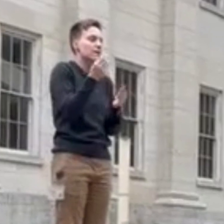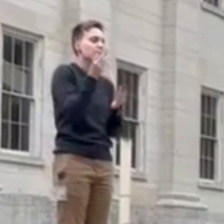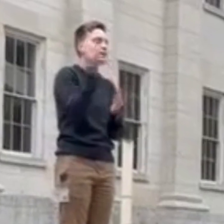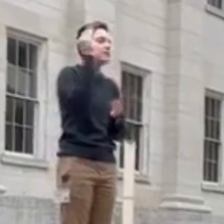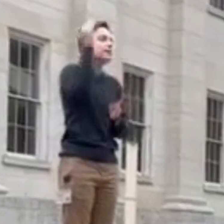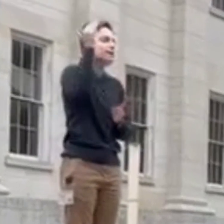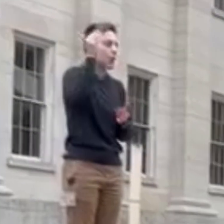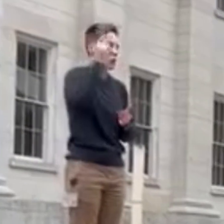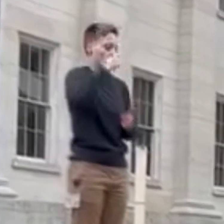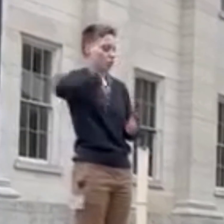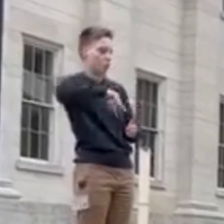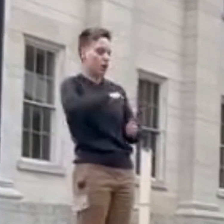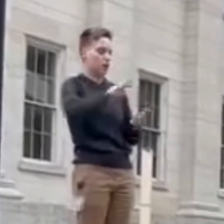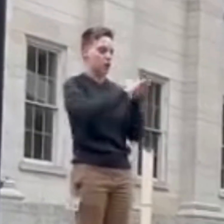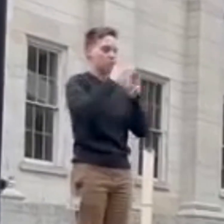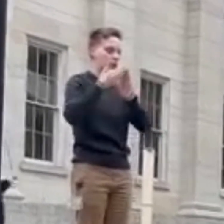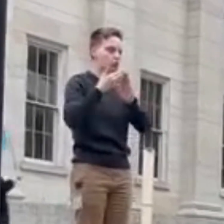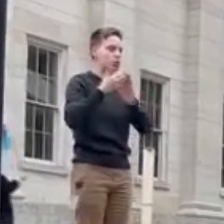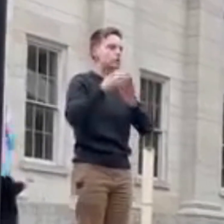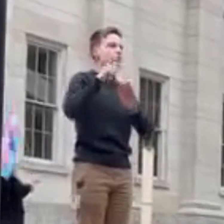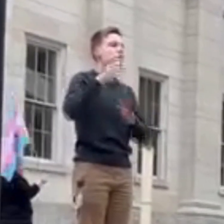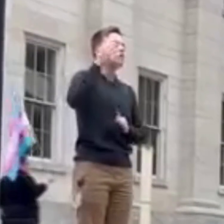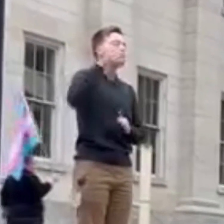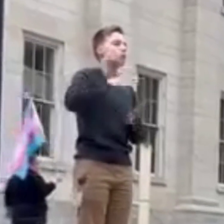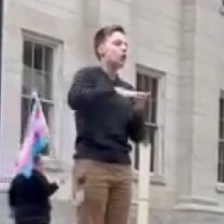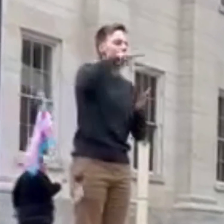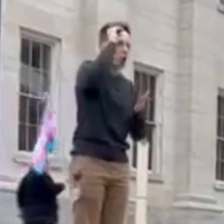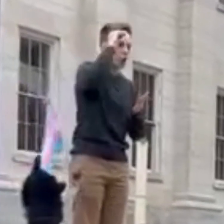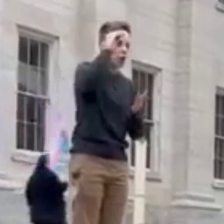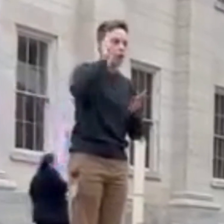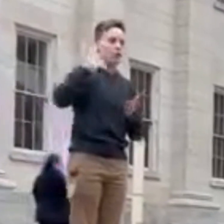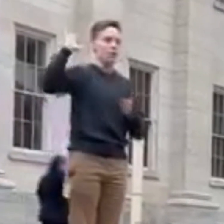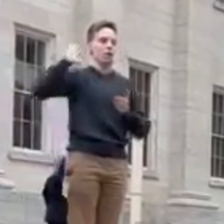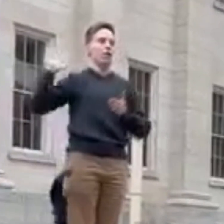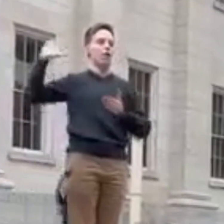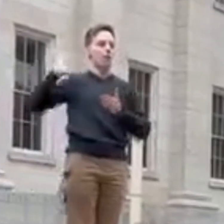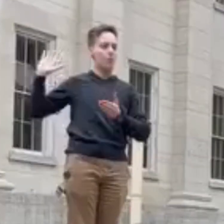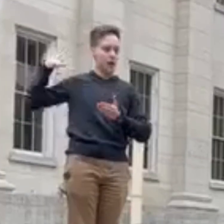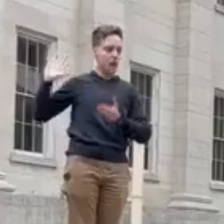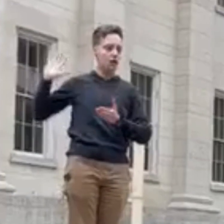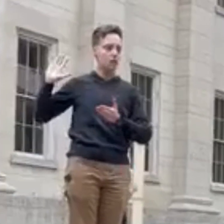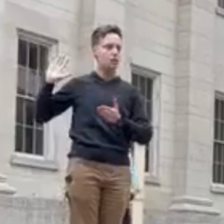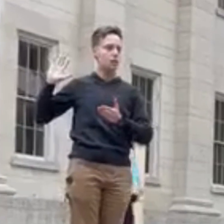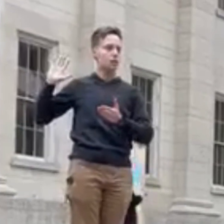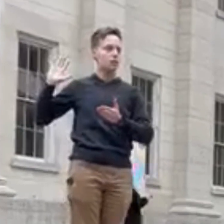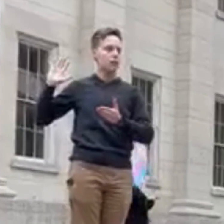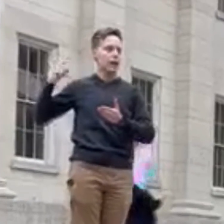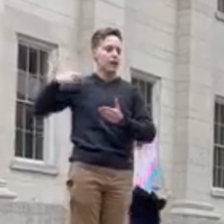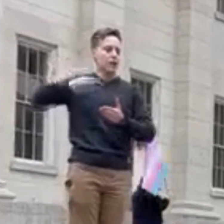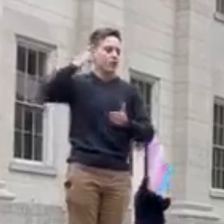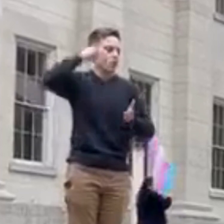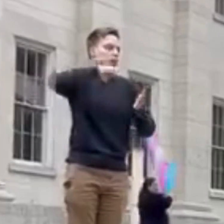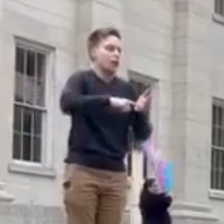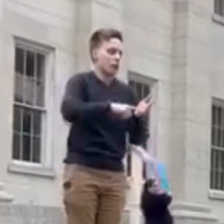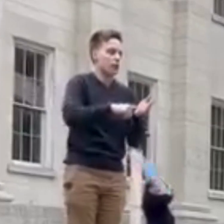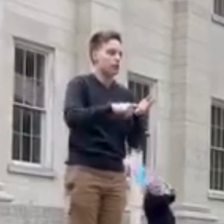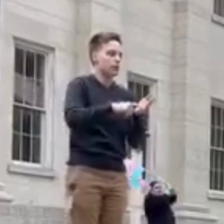anywhere. So we need to learn from the mothers of the movement.